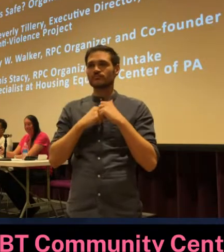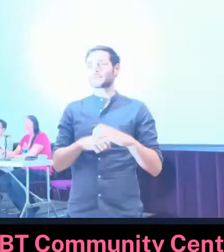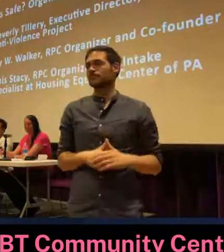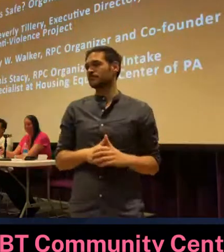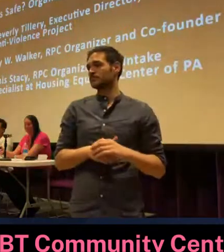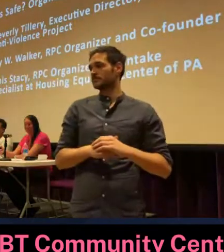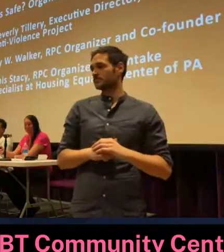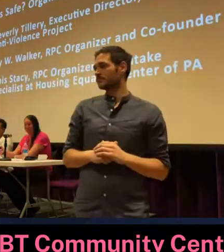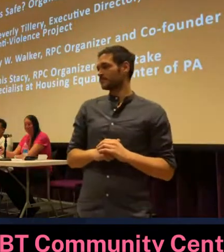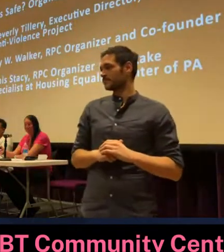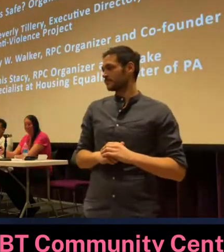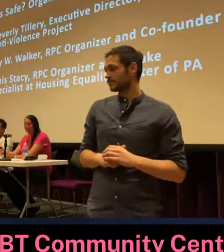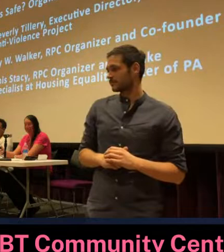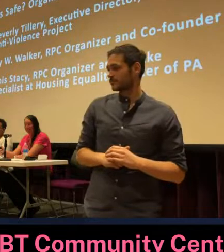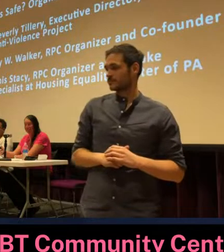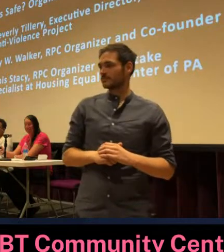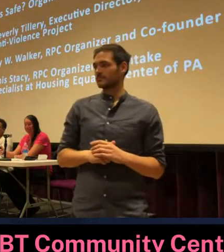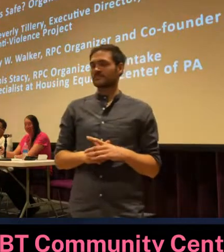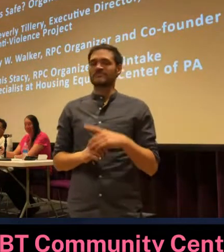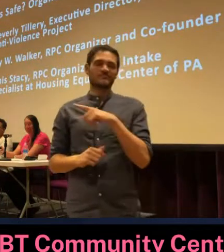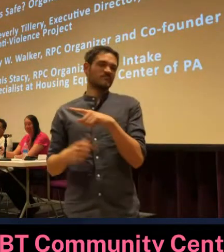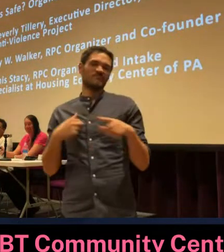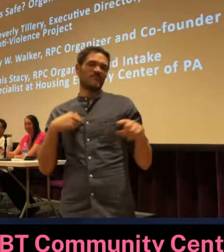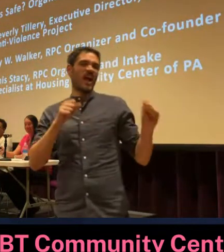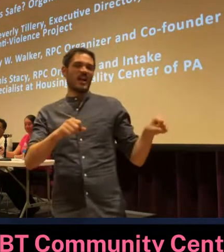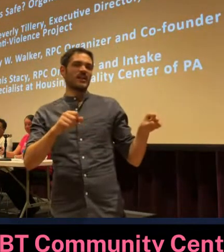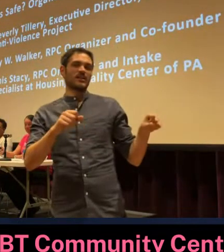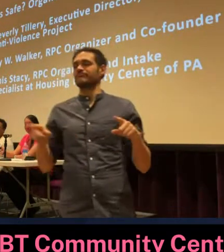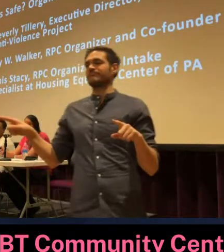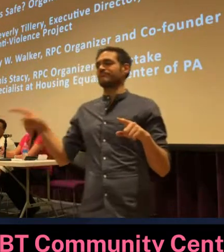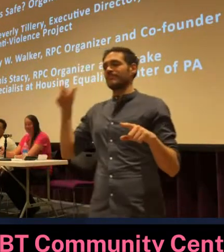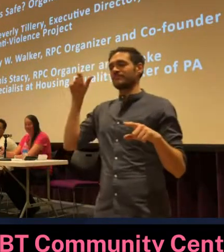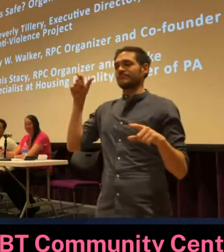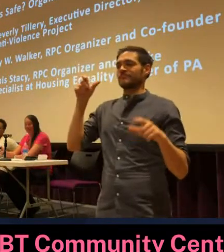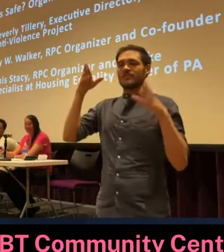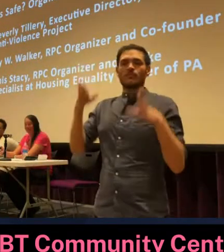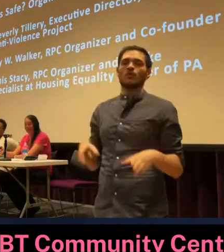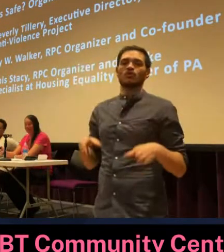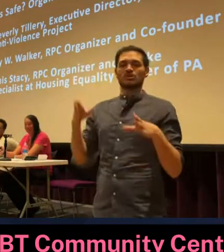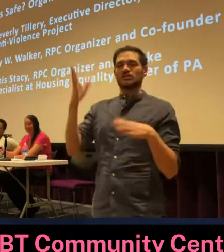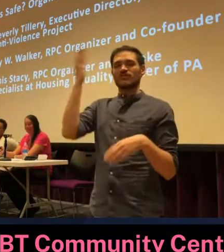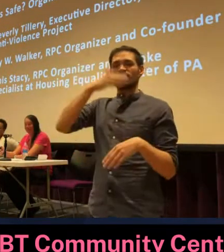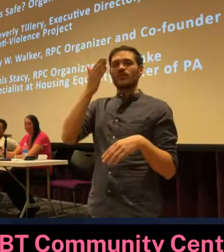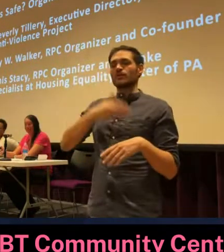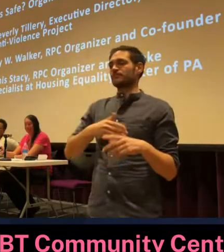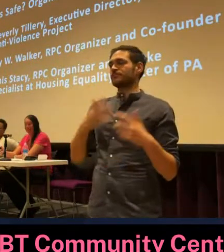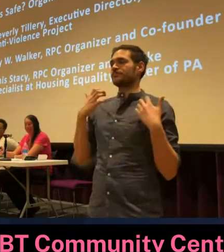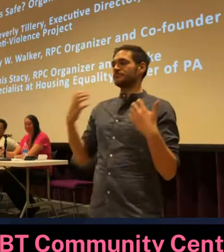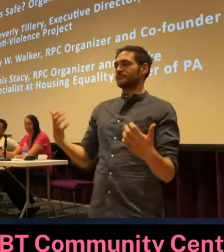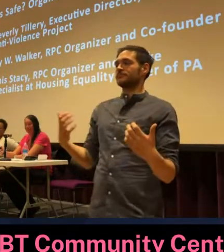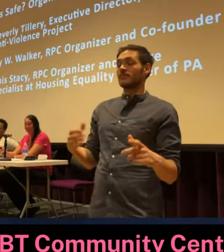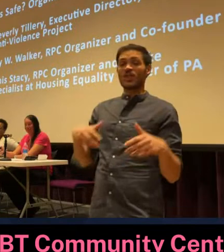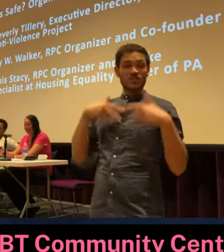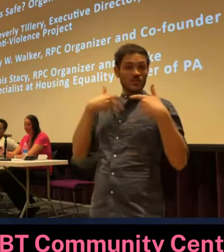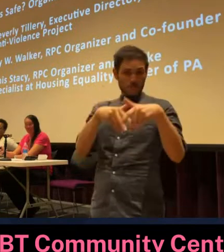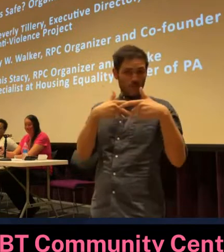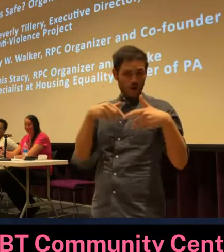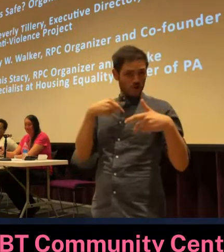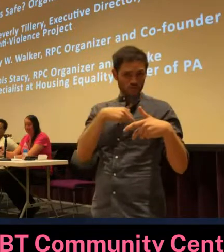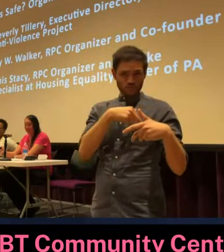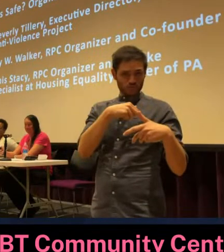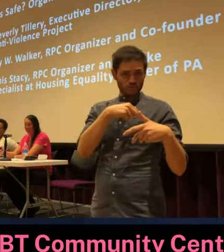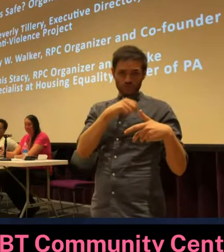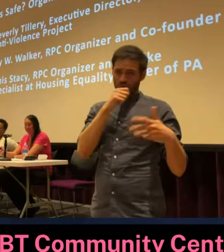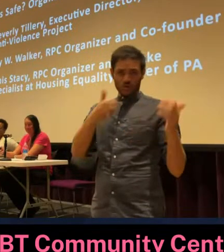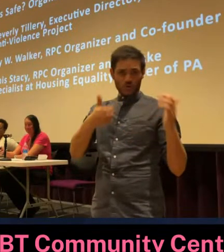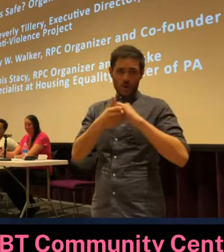Okay. I can say it loud. Okay. The march doesn't work with cops, right, at all. The march